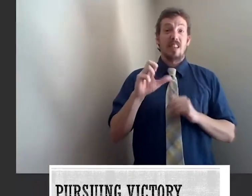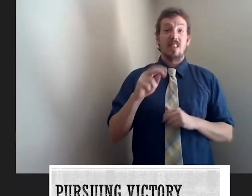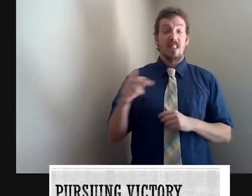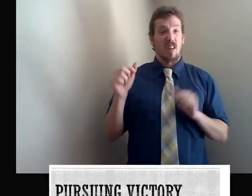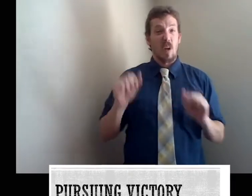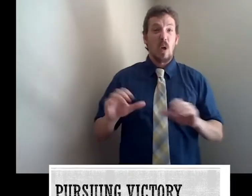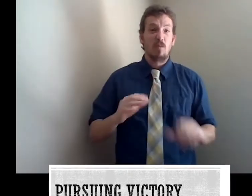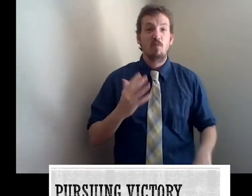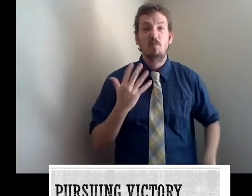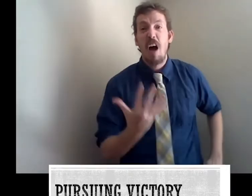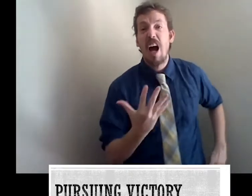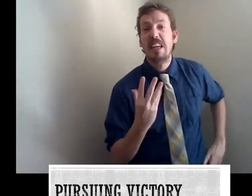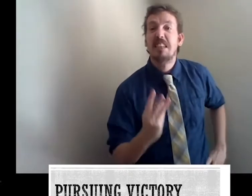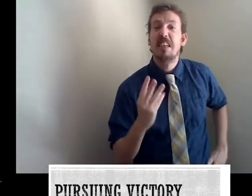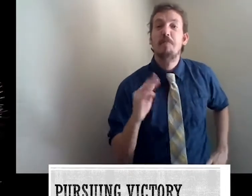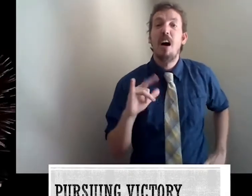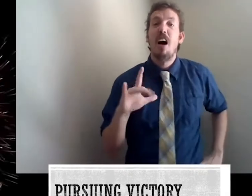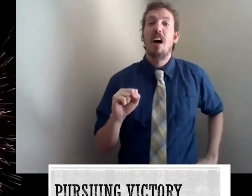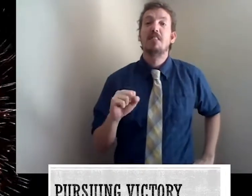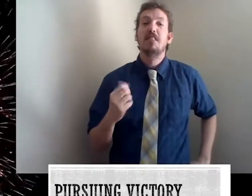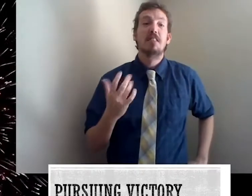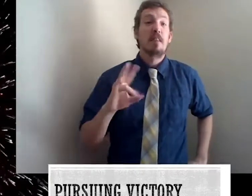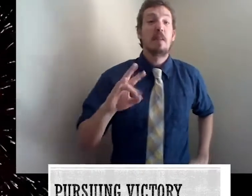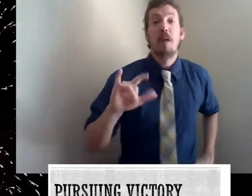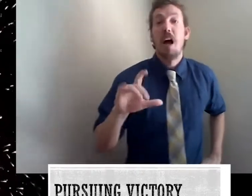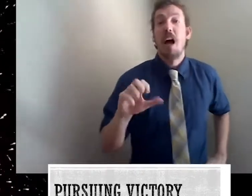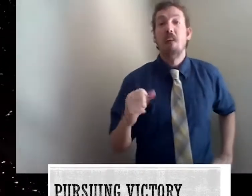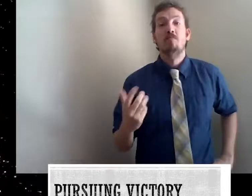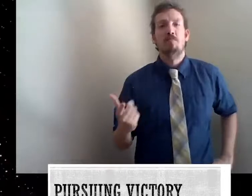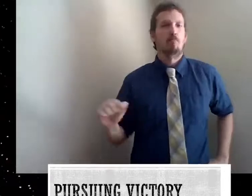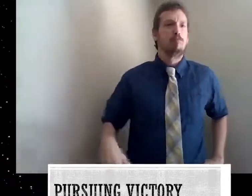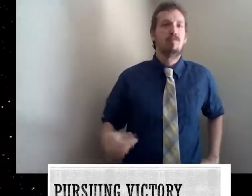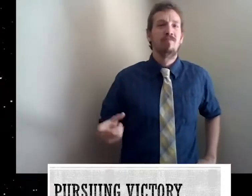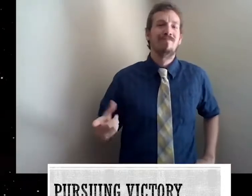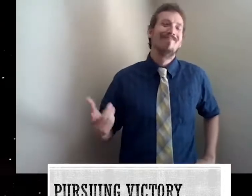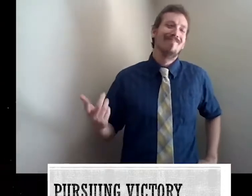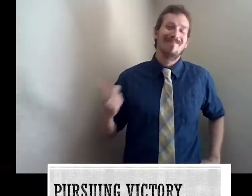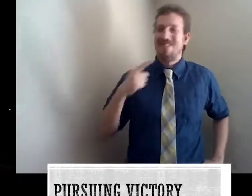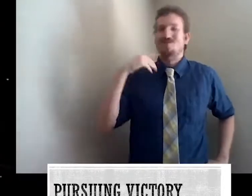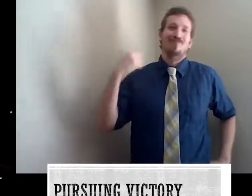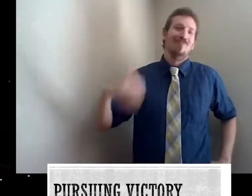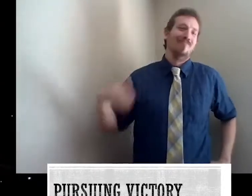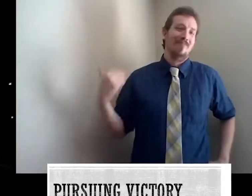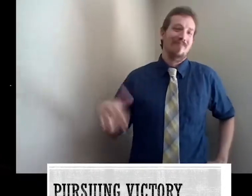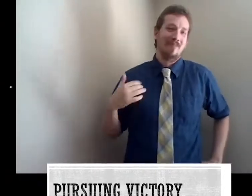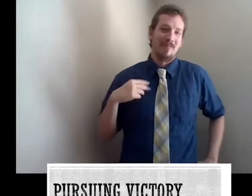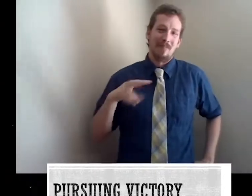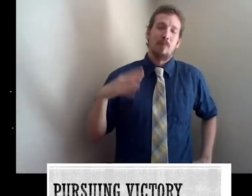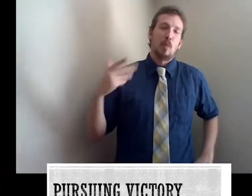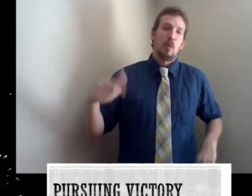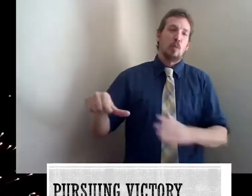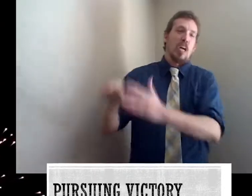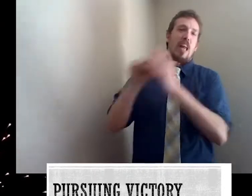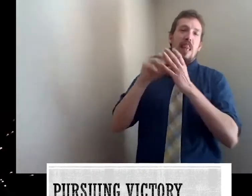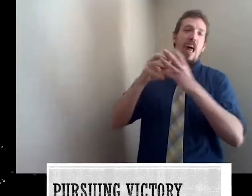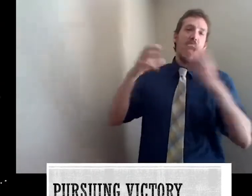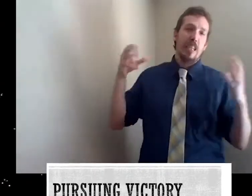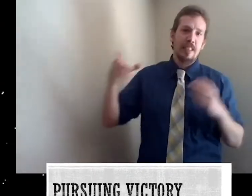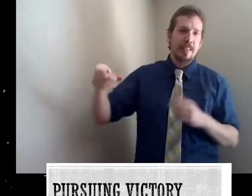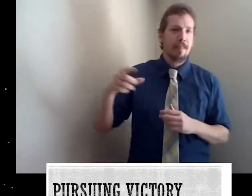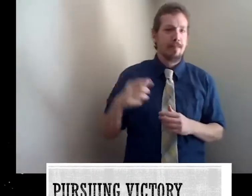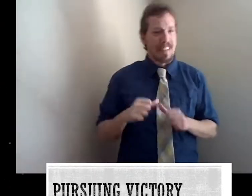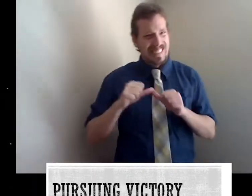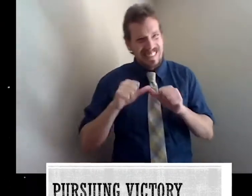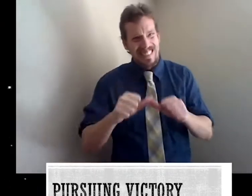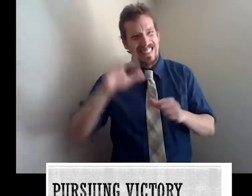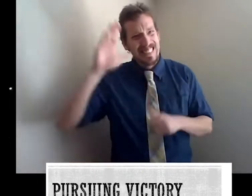his strength. And at the end of the season, he was able to do 5 to 6, even 7 miles easy. So